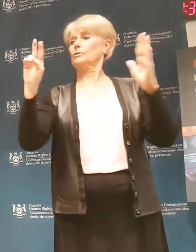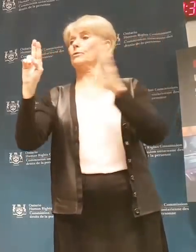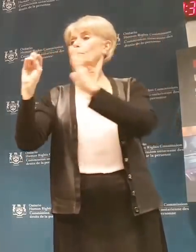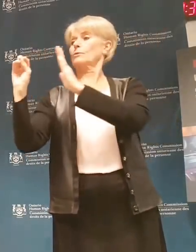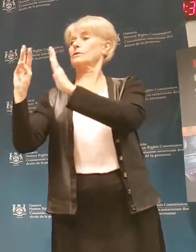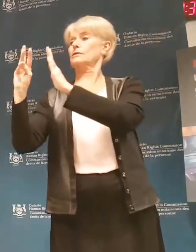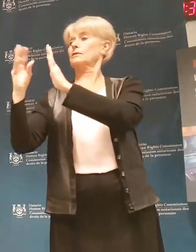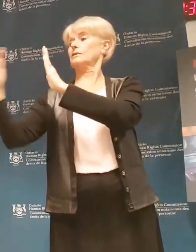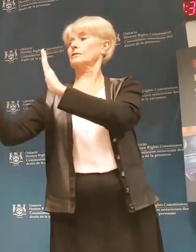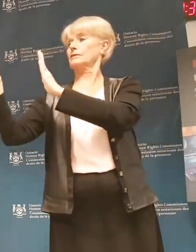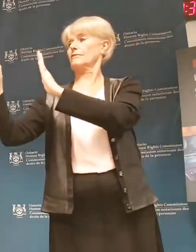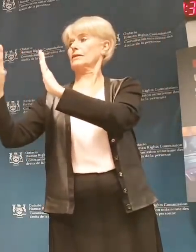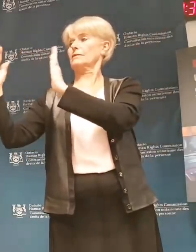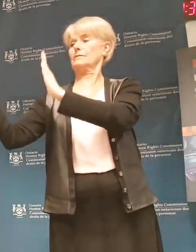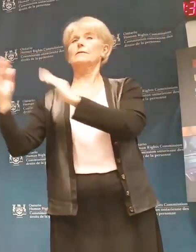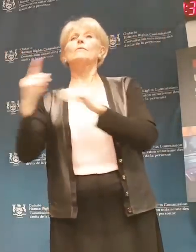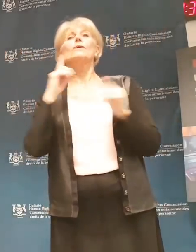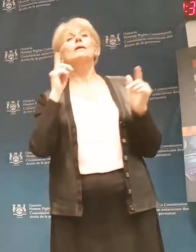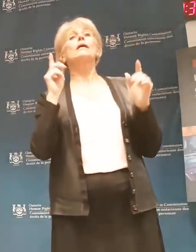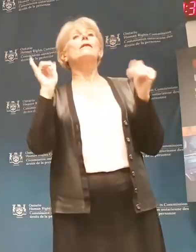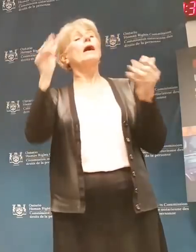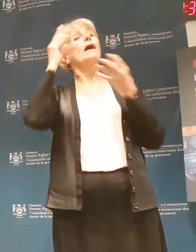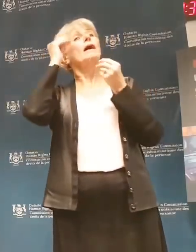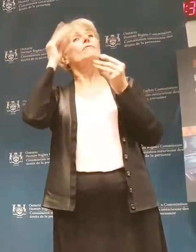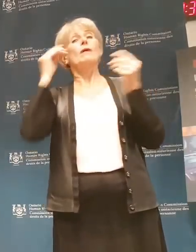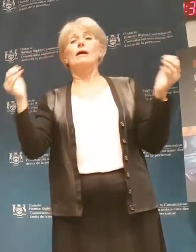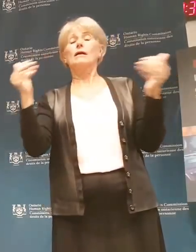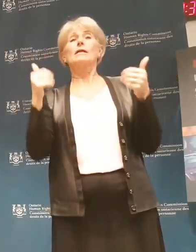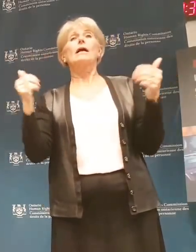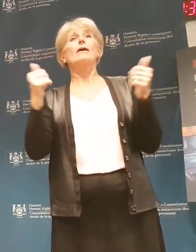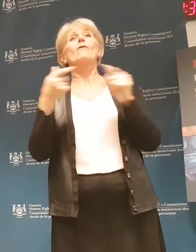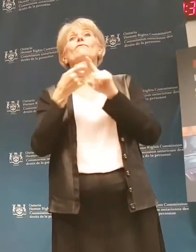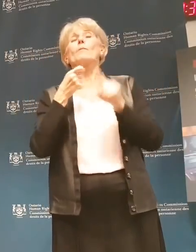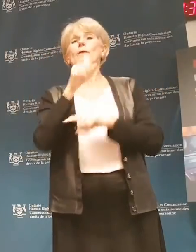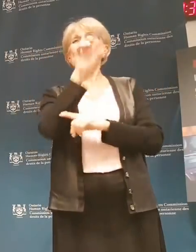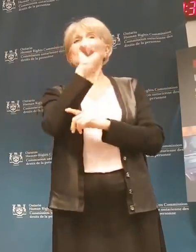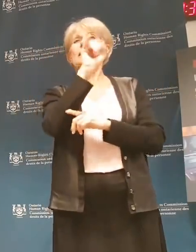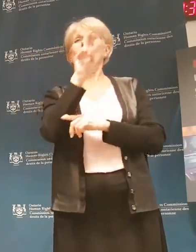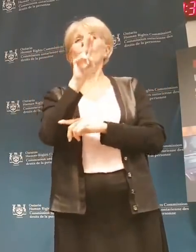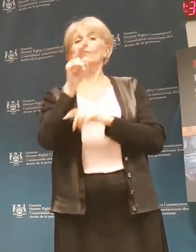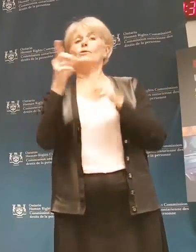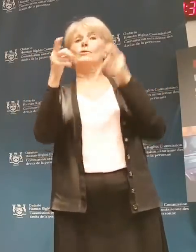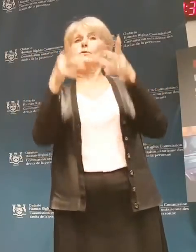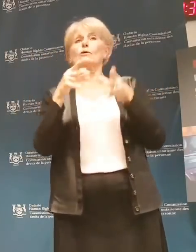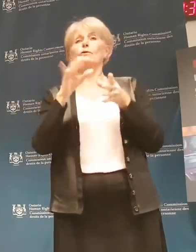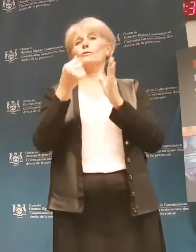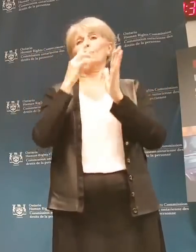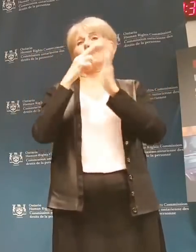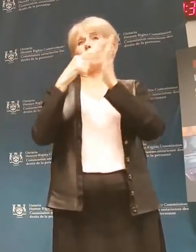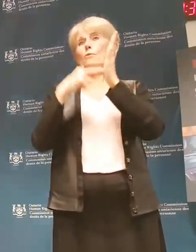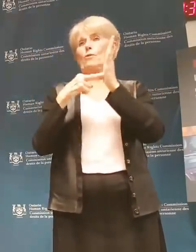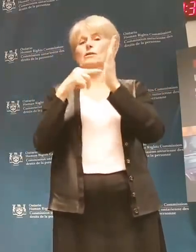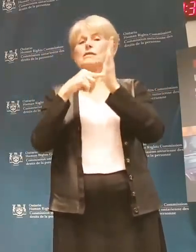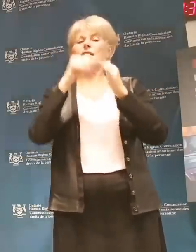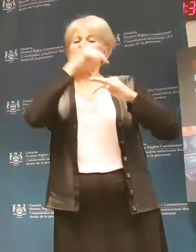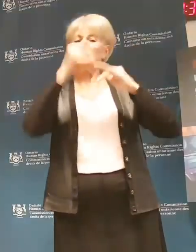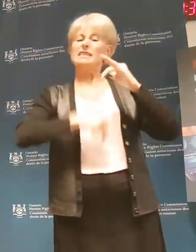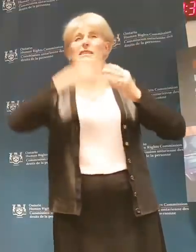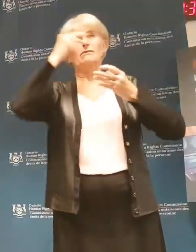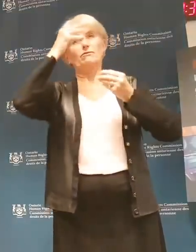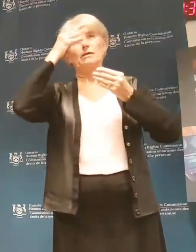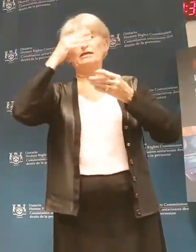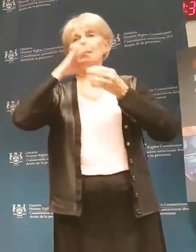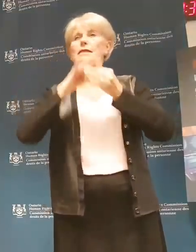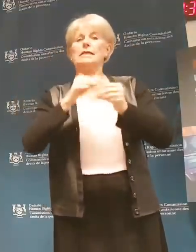to 2017, much of the information gathered was from SIU directors' reports, which provide detailed